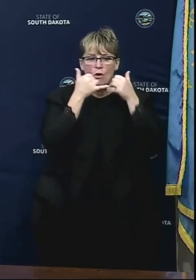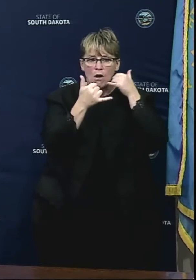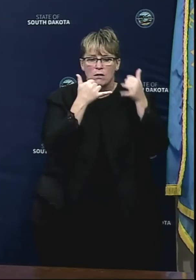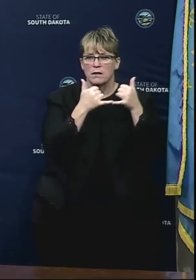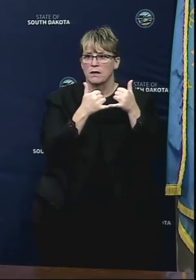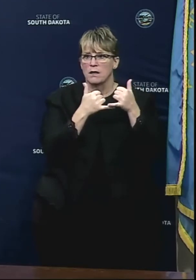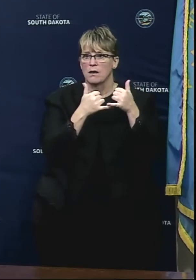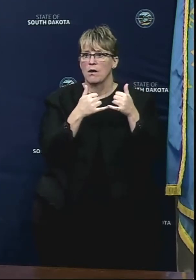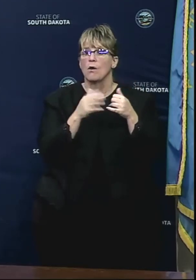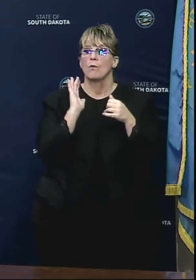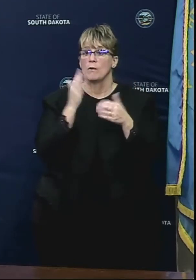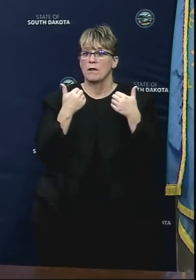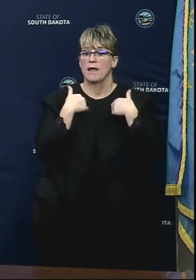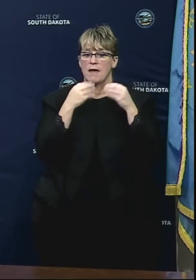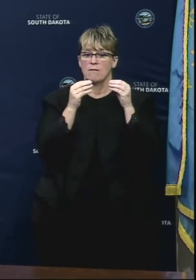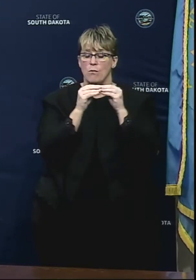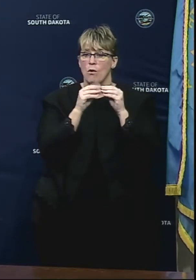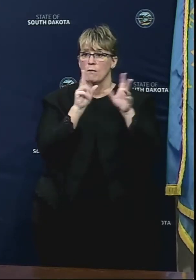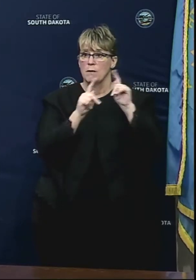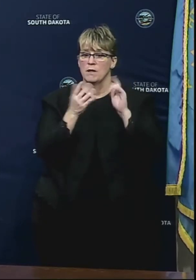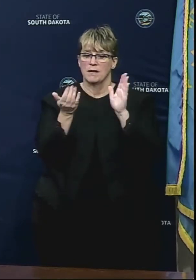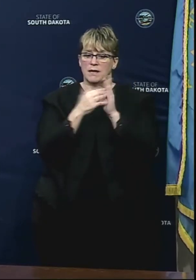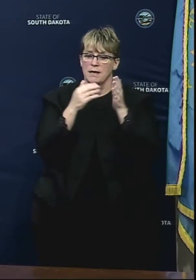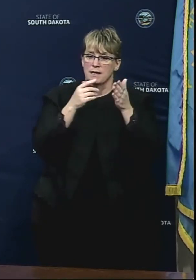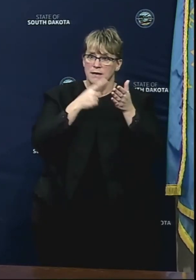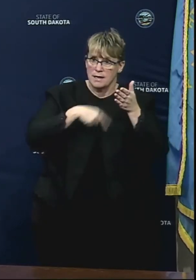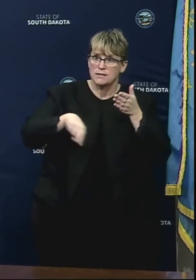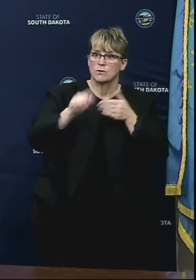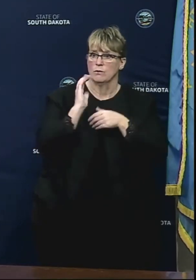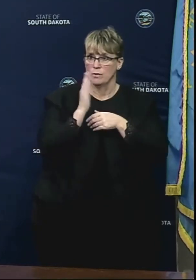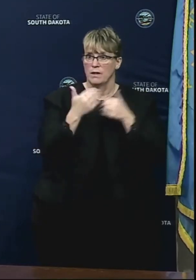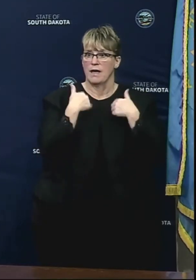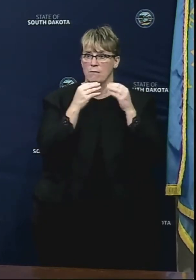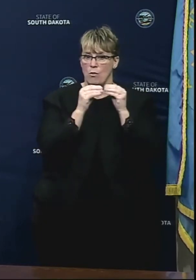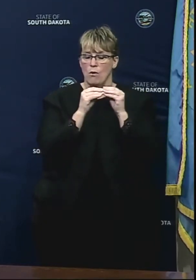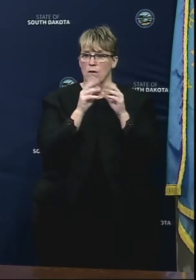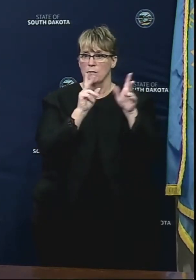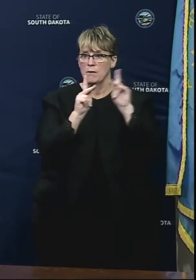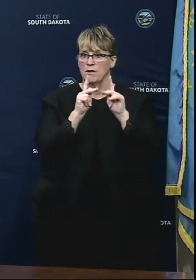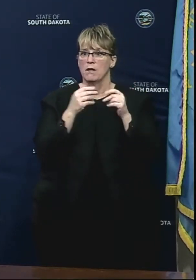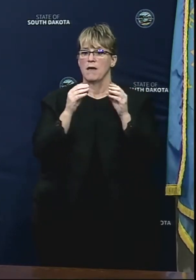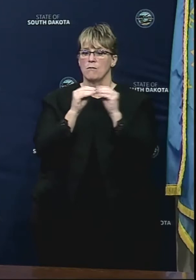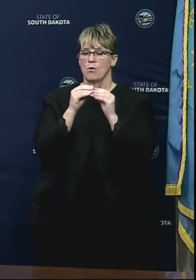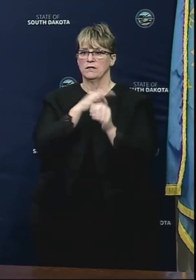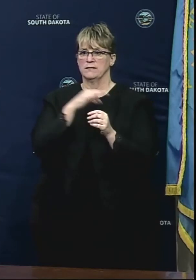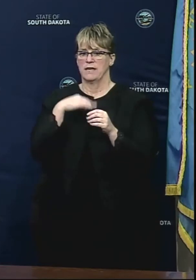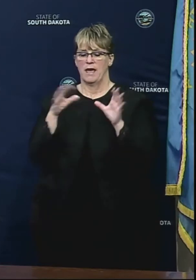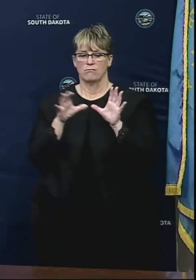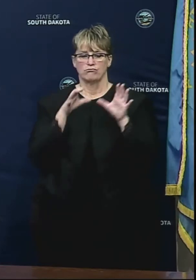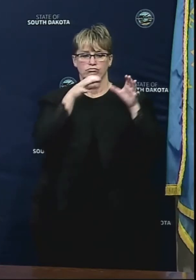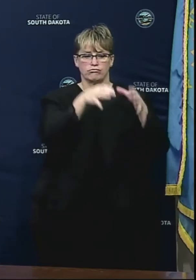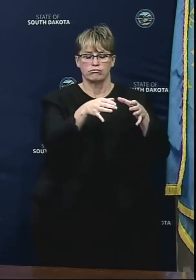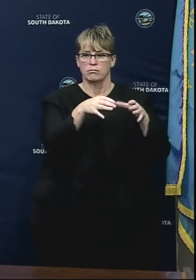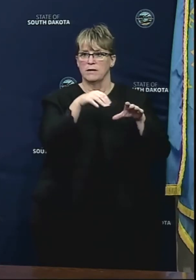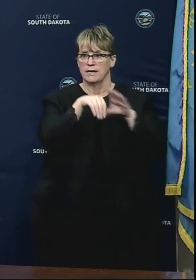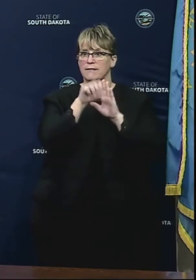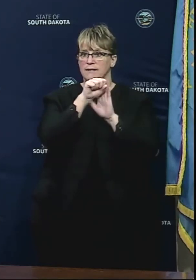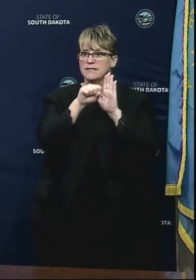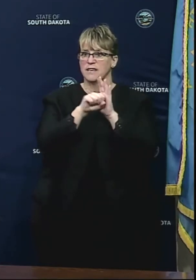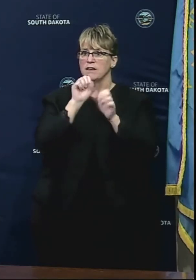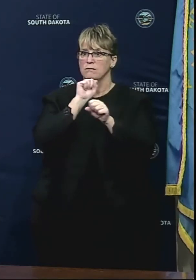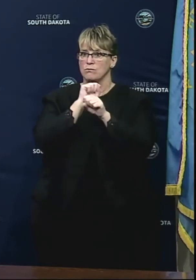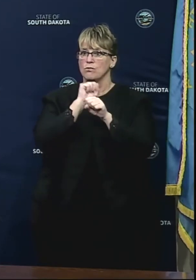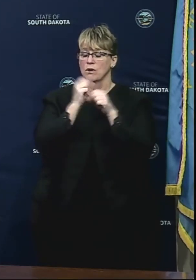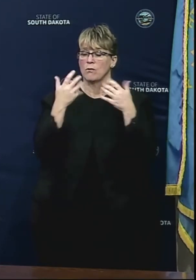will be surging again next week, and we will be rolling out additional groups of staff that are in the state workforce